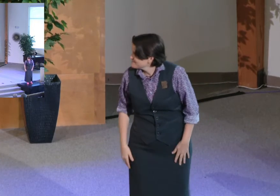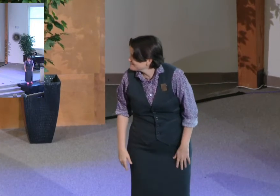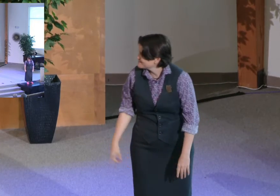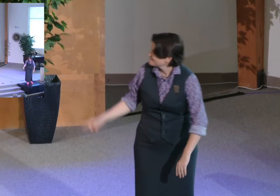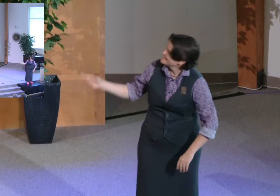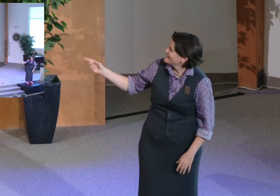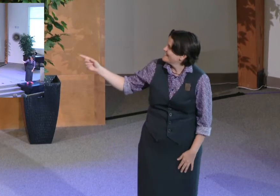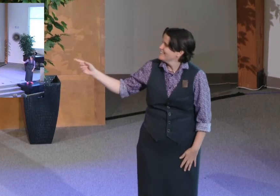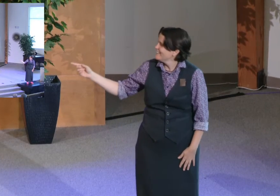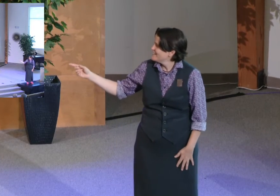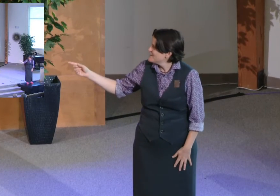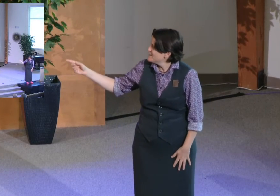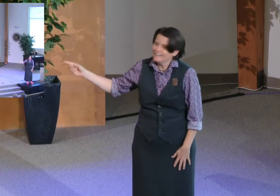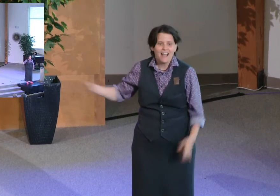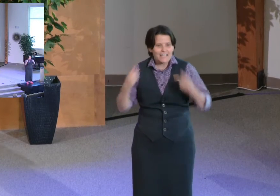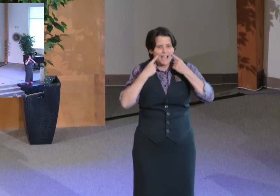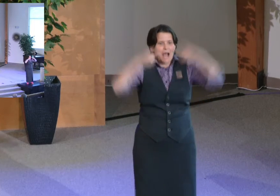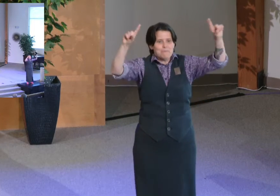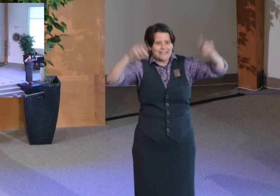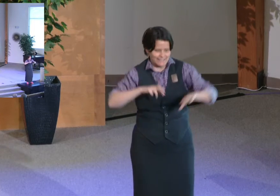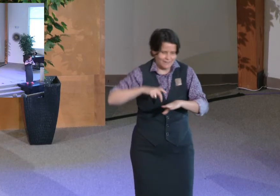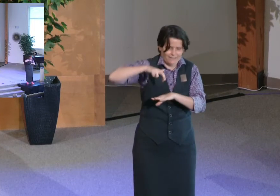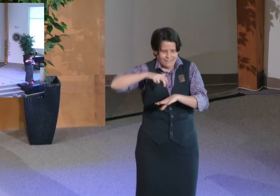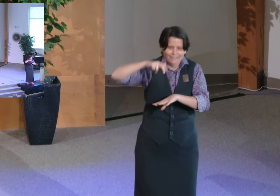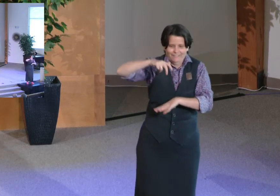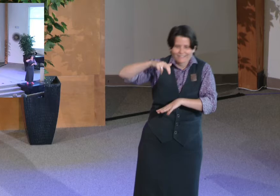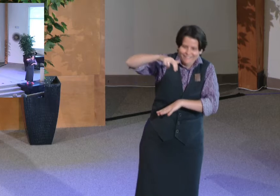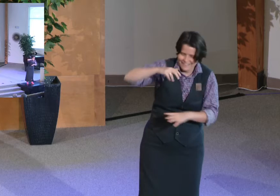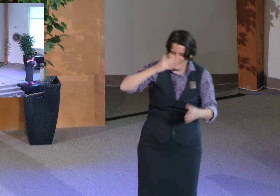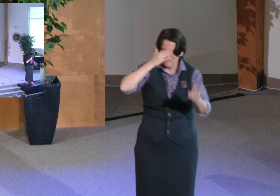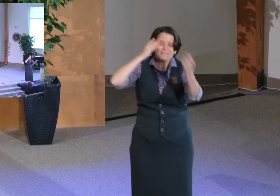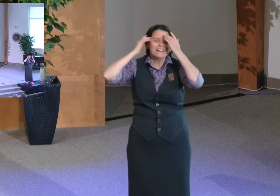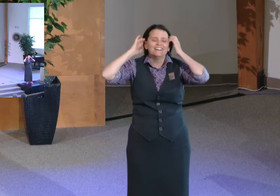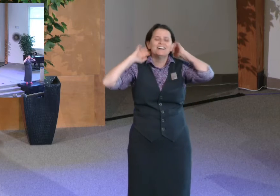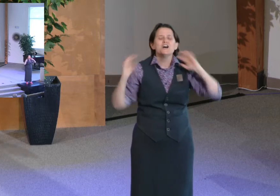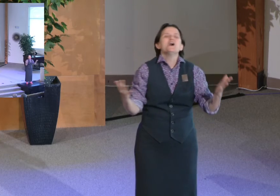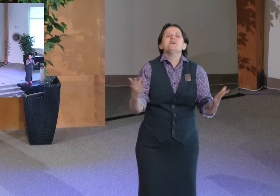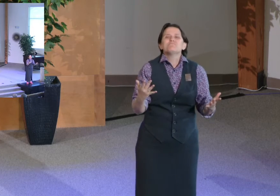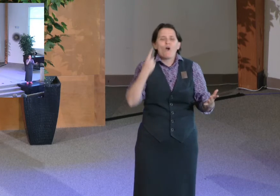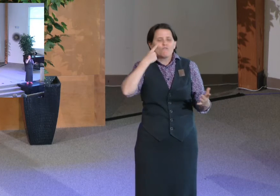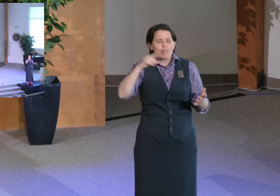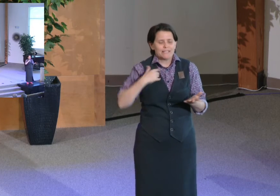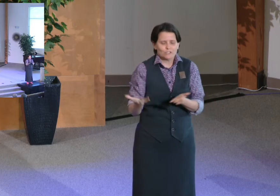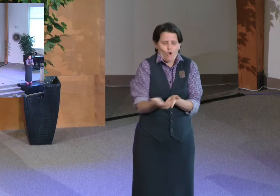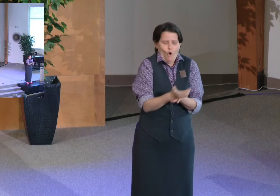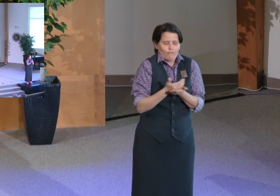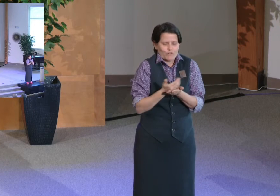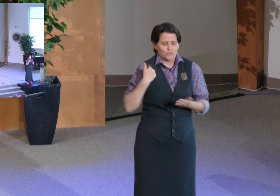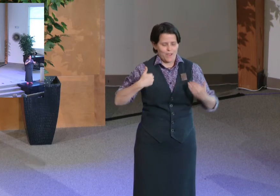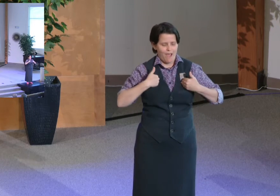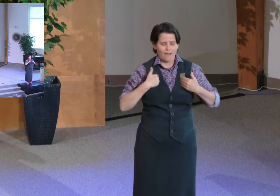yes. All right, so for these offerings, we just have this sense of gratitude that it is multiplying, it is expanding,